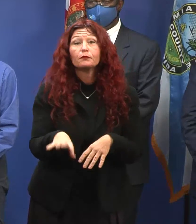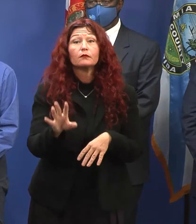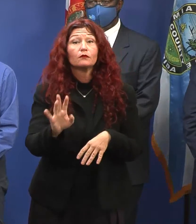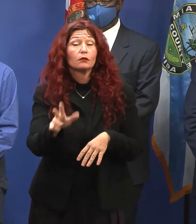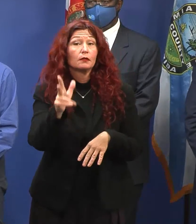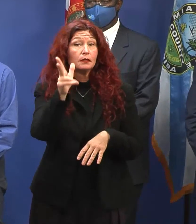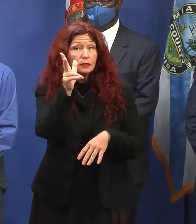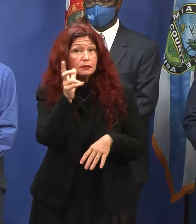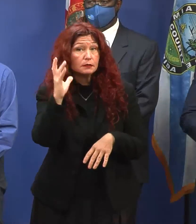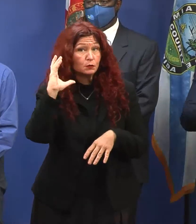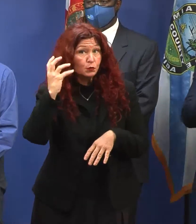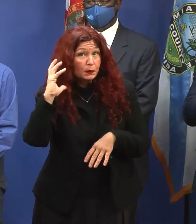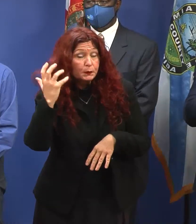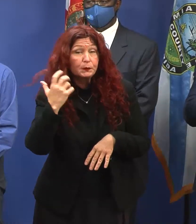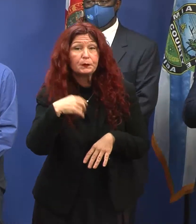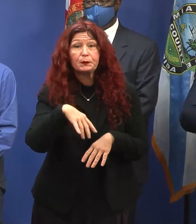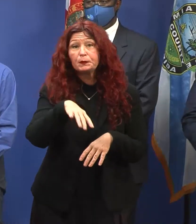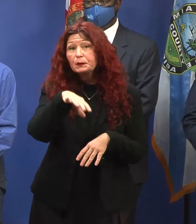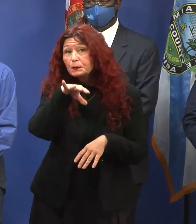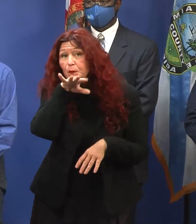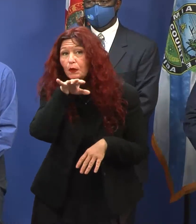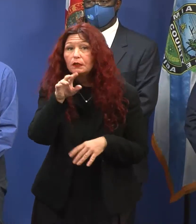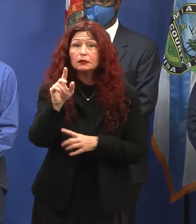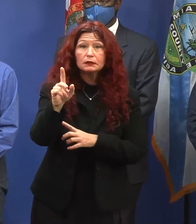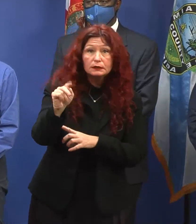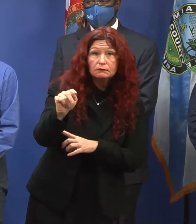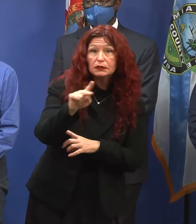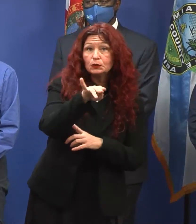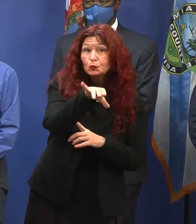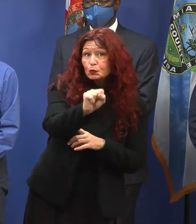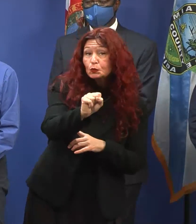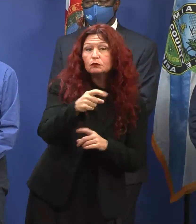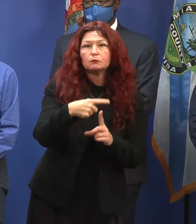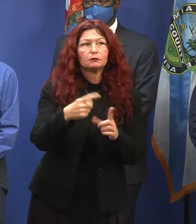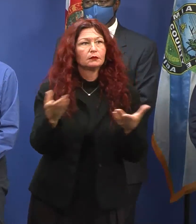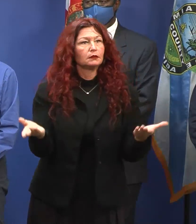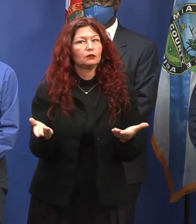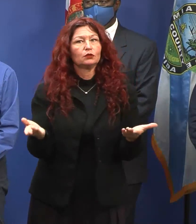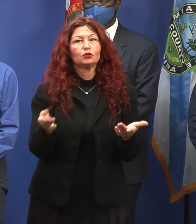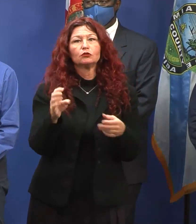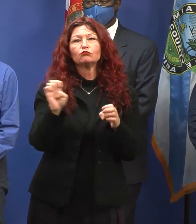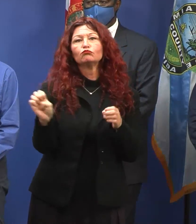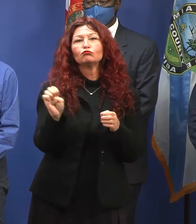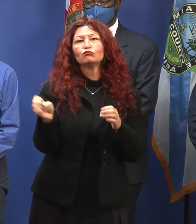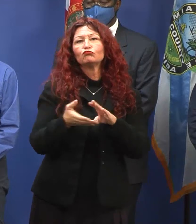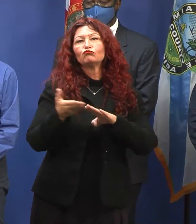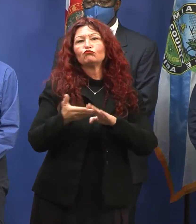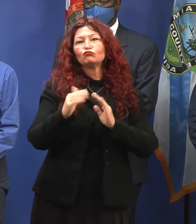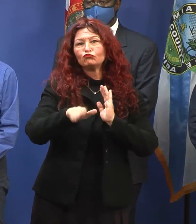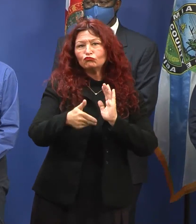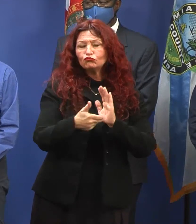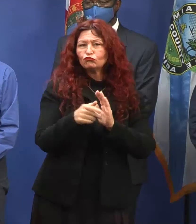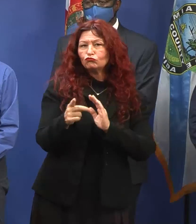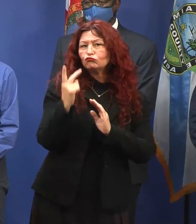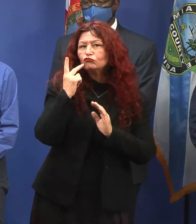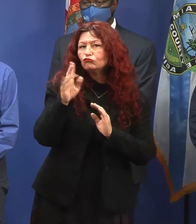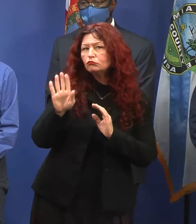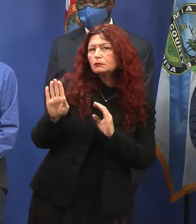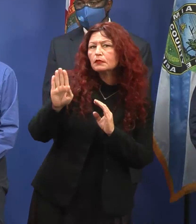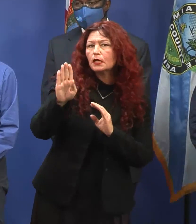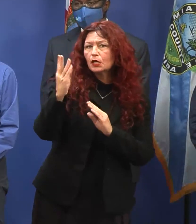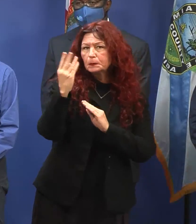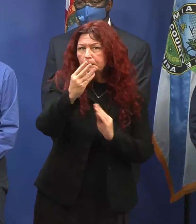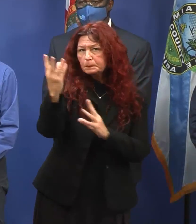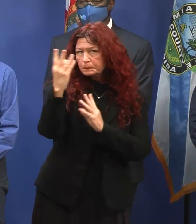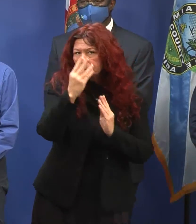the different presentations that will be given by the EOC, and be aware of what's going around your